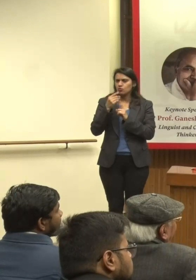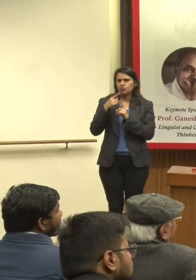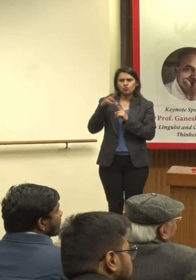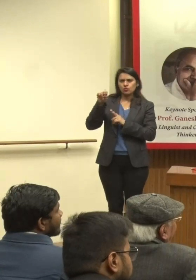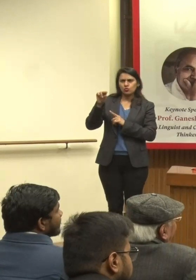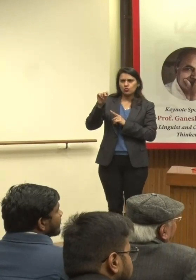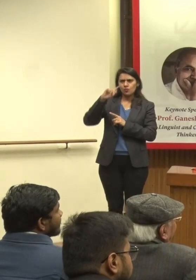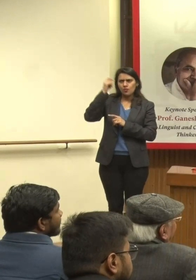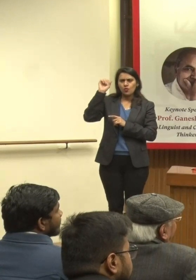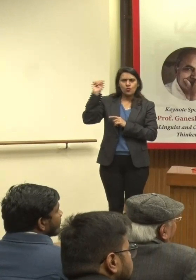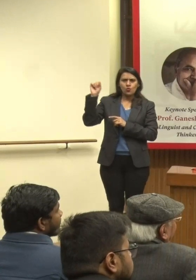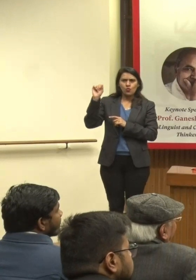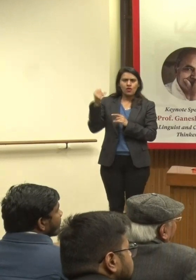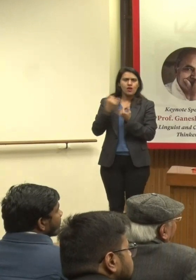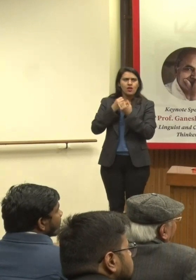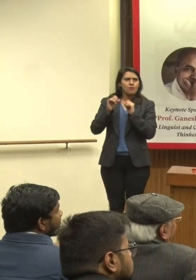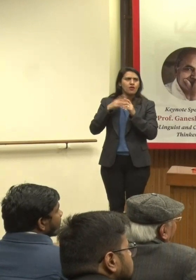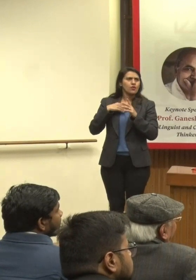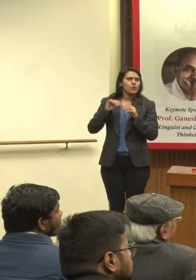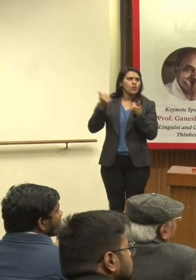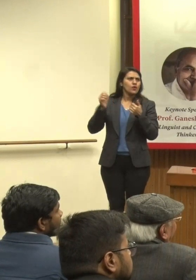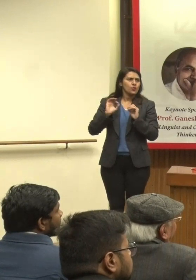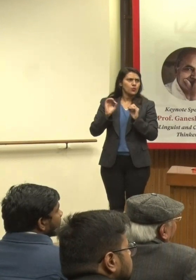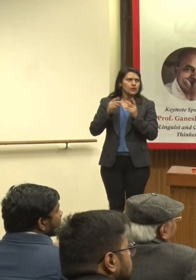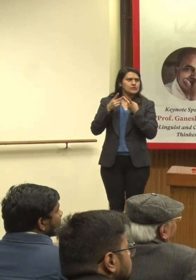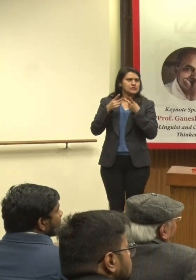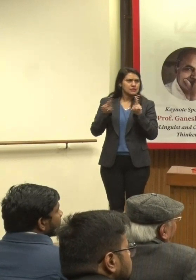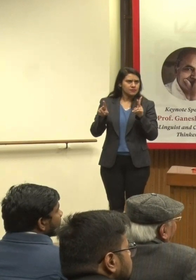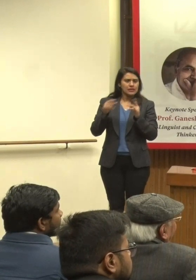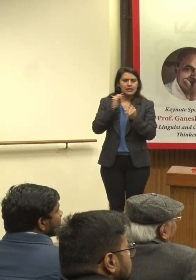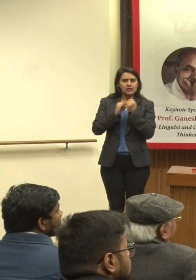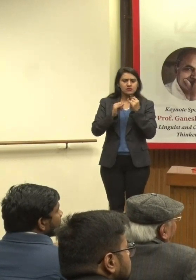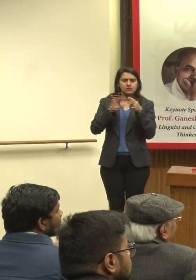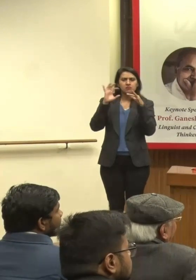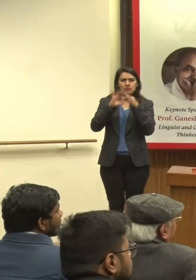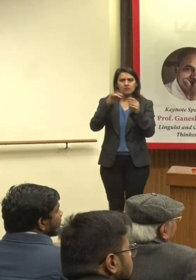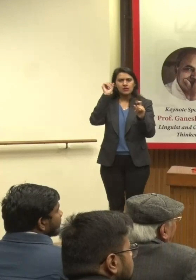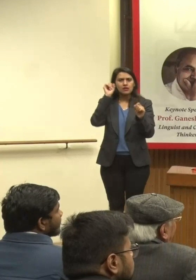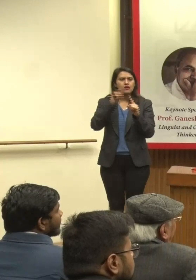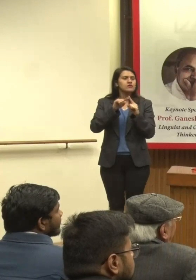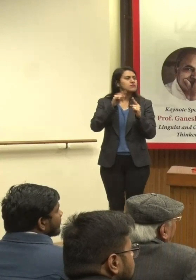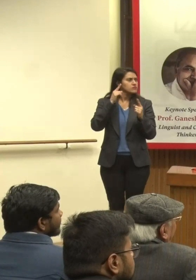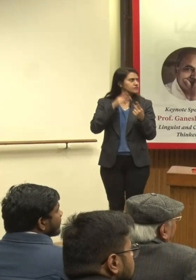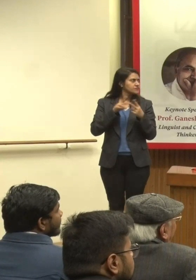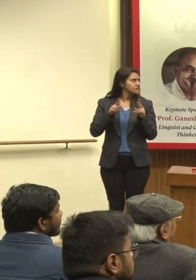the British, depending on which history they read.